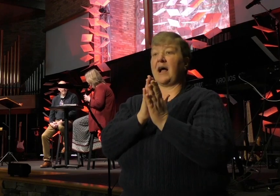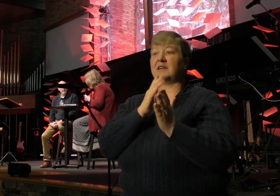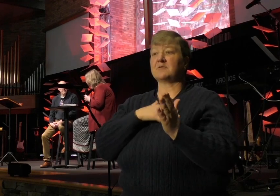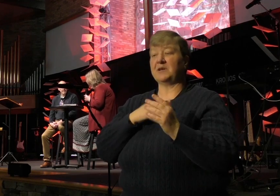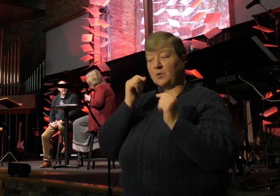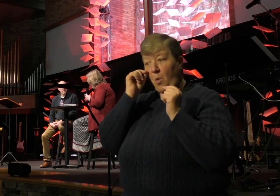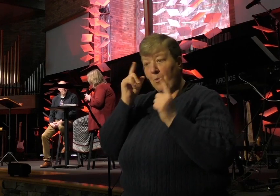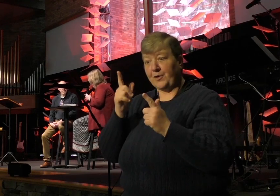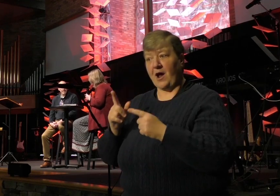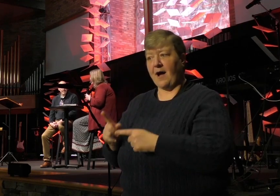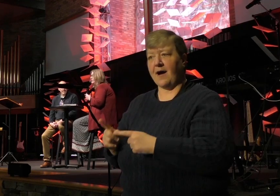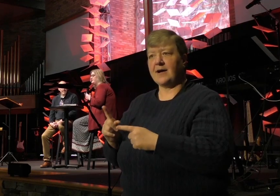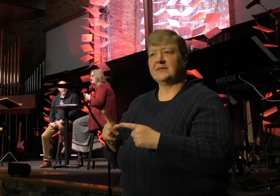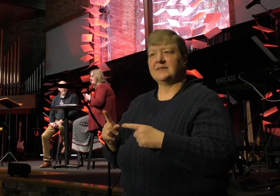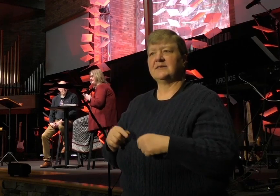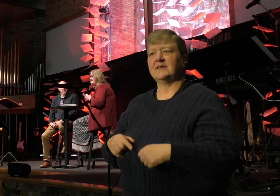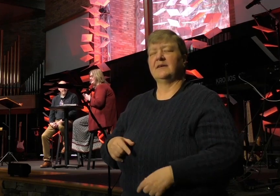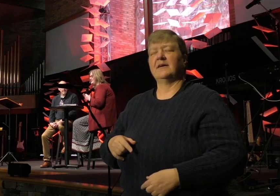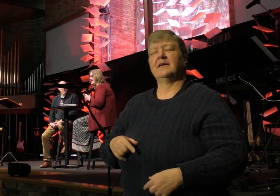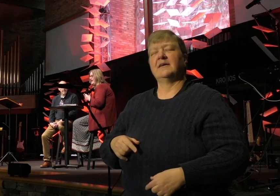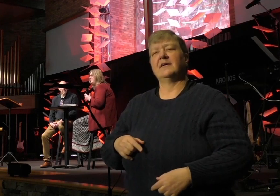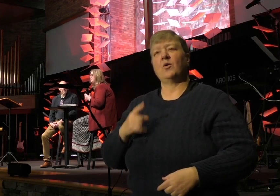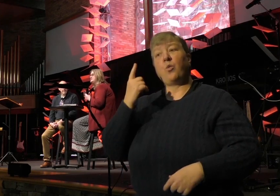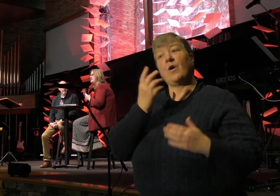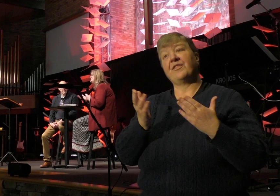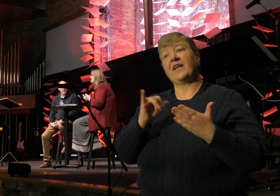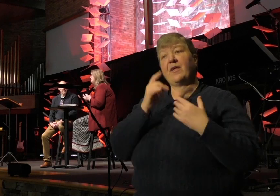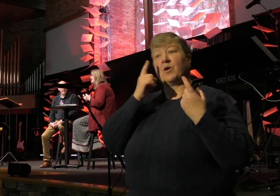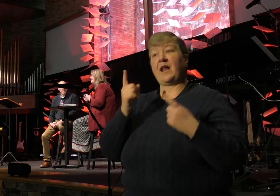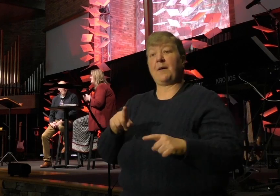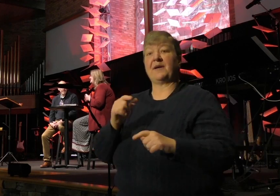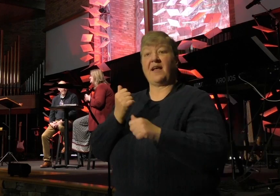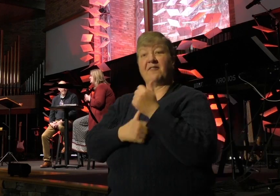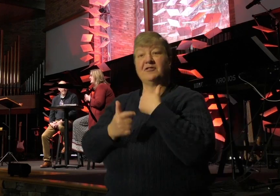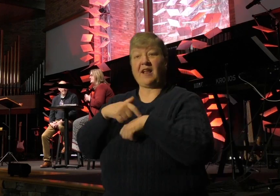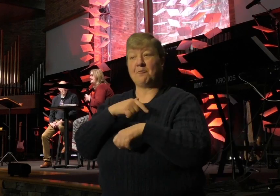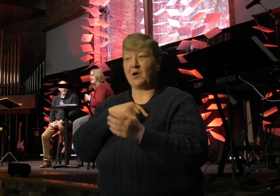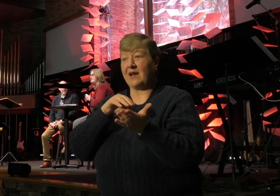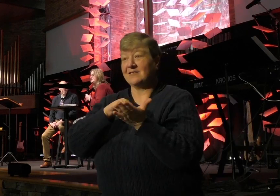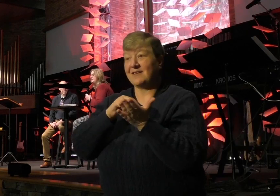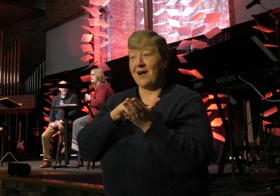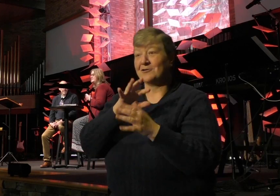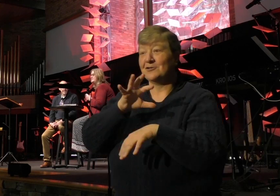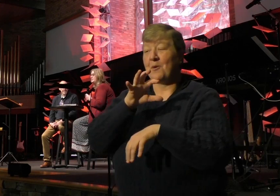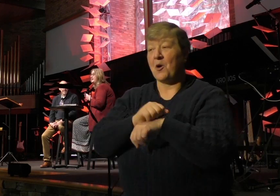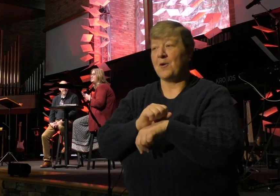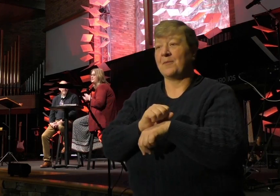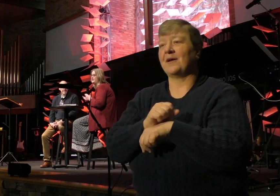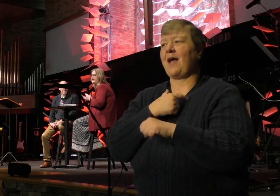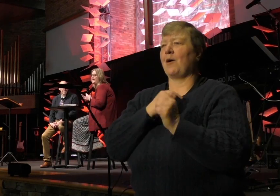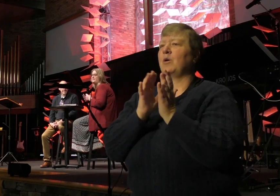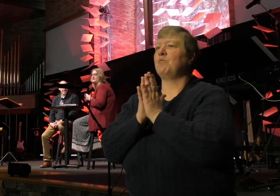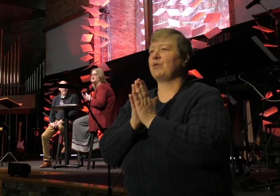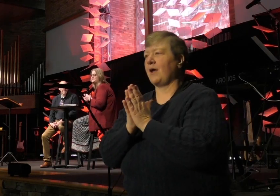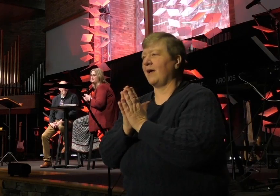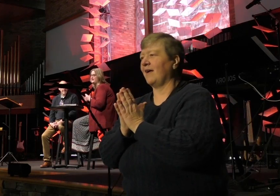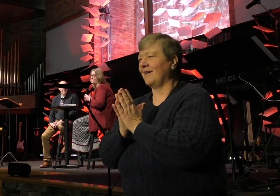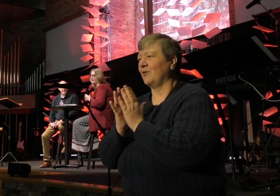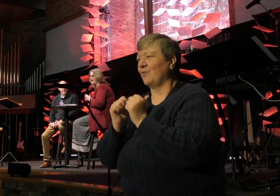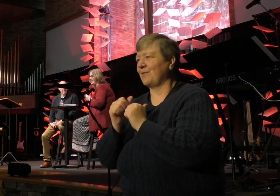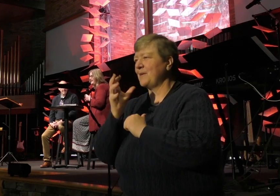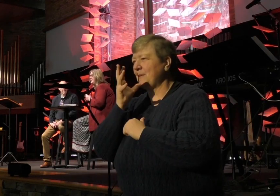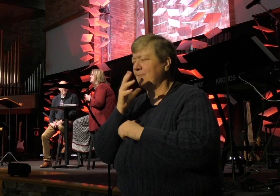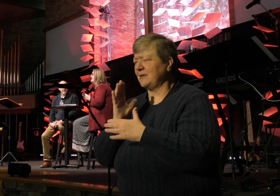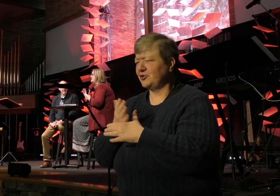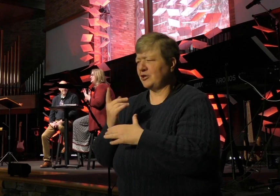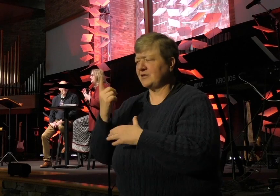her eyes. One of the things that would happen was every time we had a doctor's appointment, I would pray with her, and I might share something